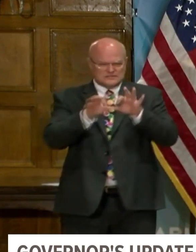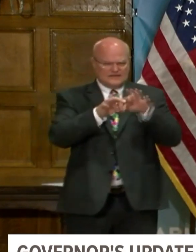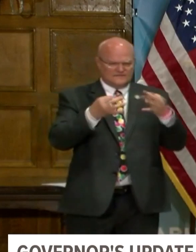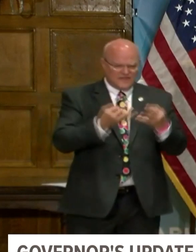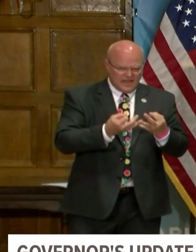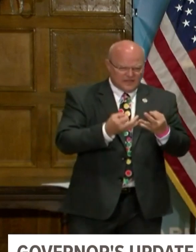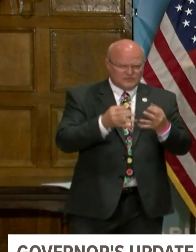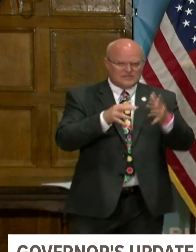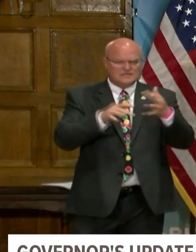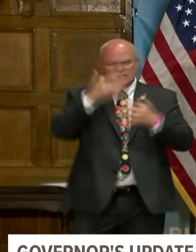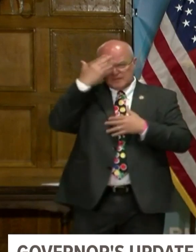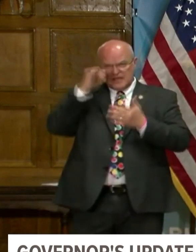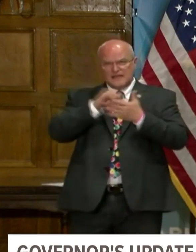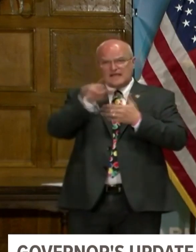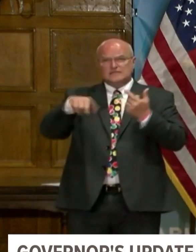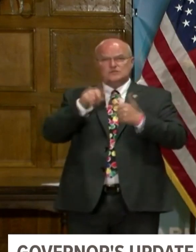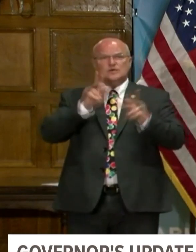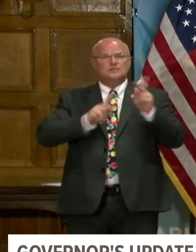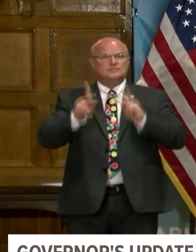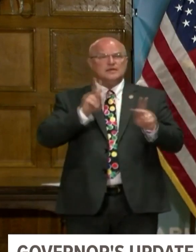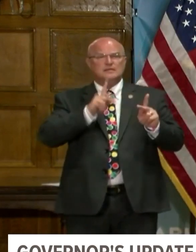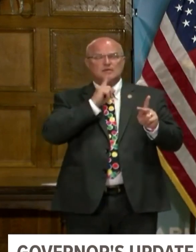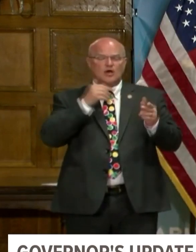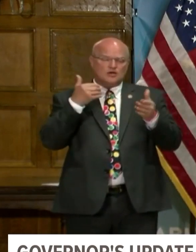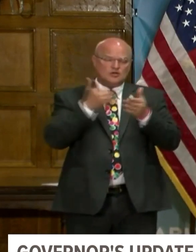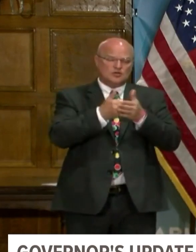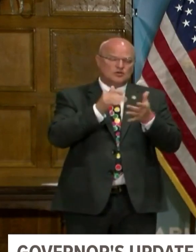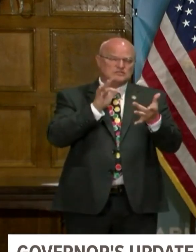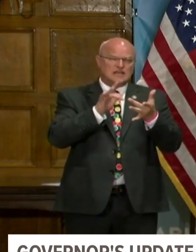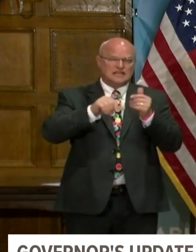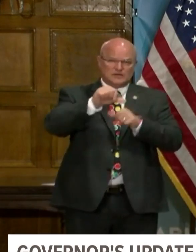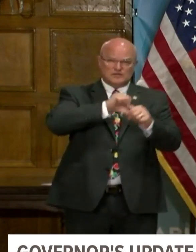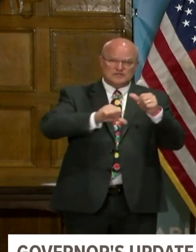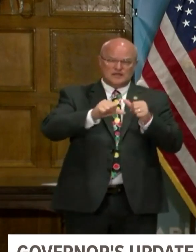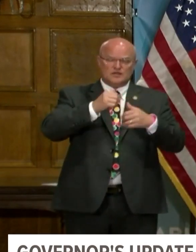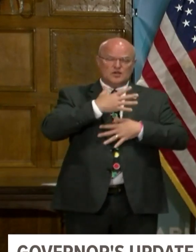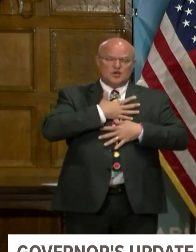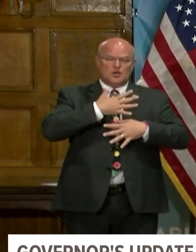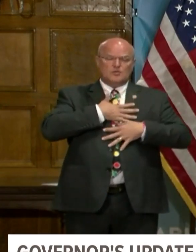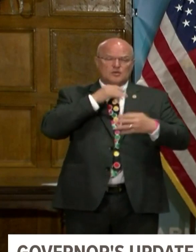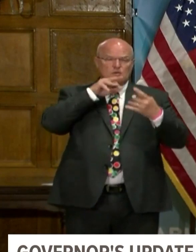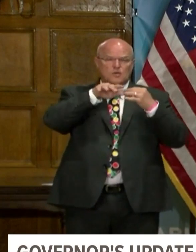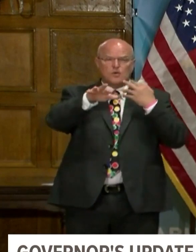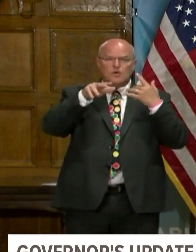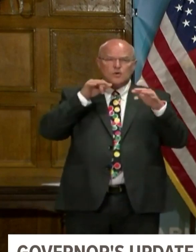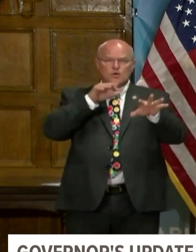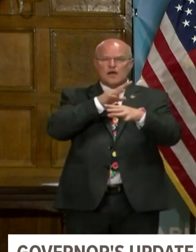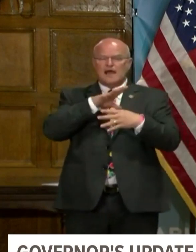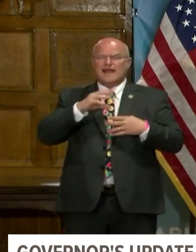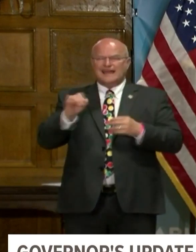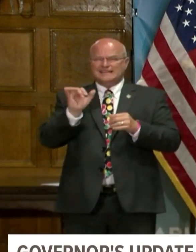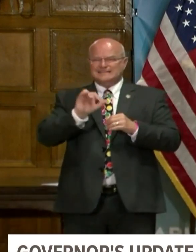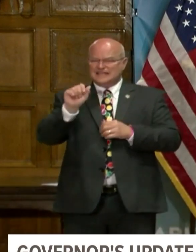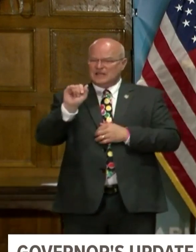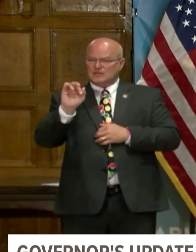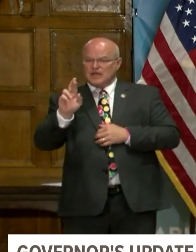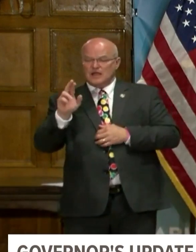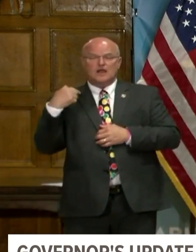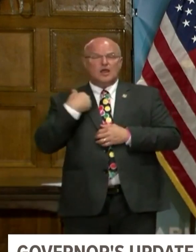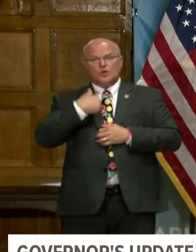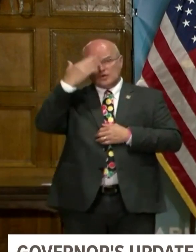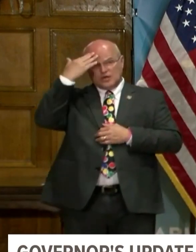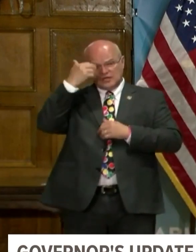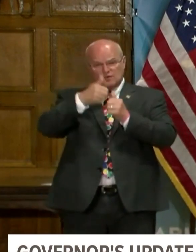family settings, because that's when people are in close contact with each other, breathing the same air, and we know how